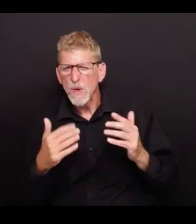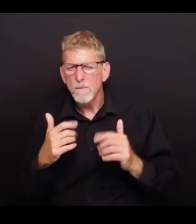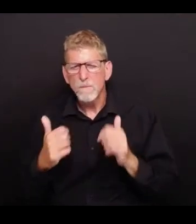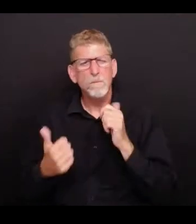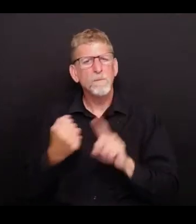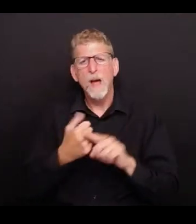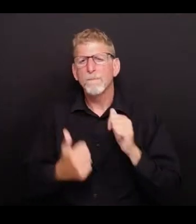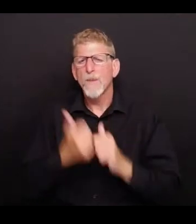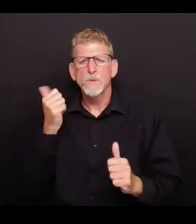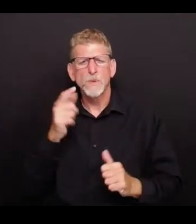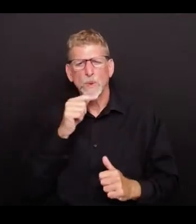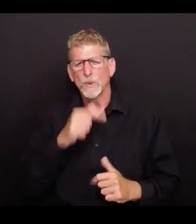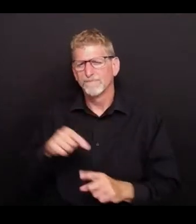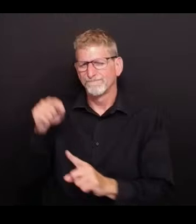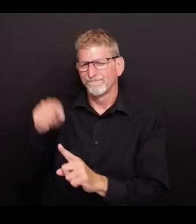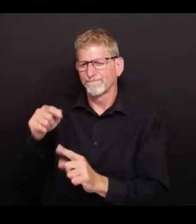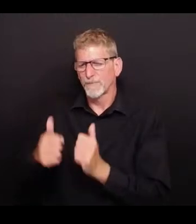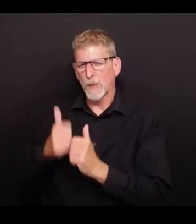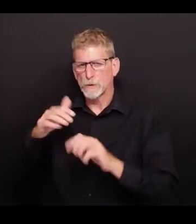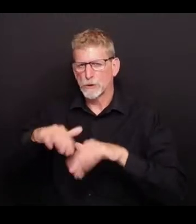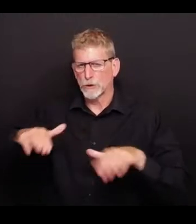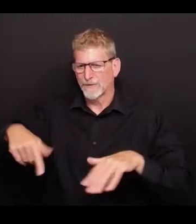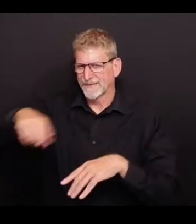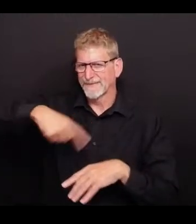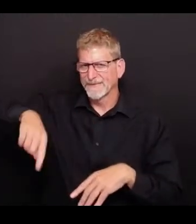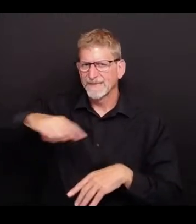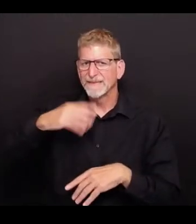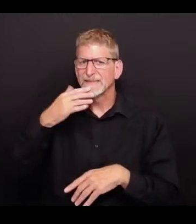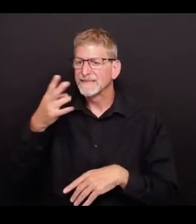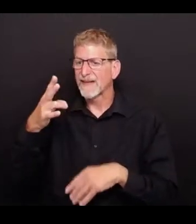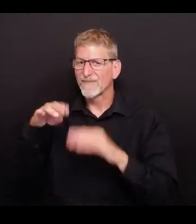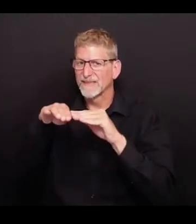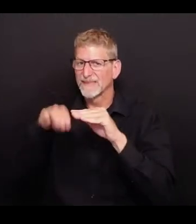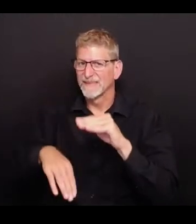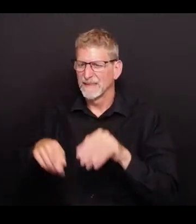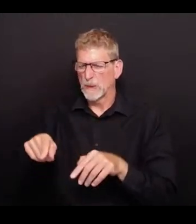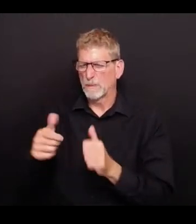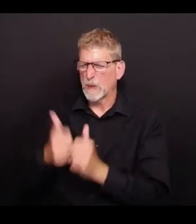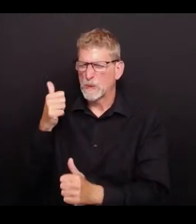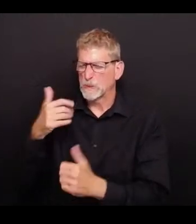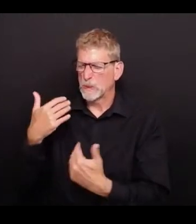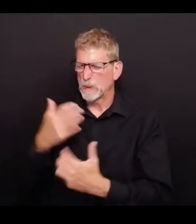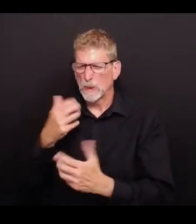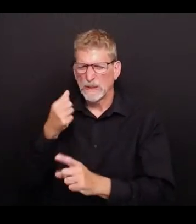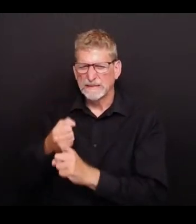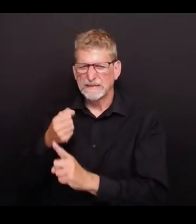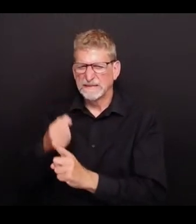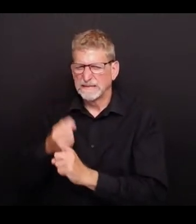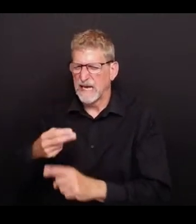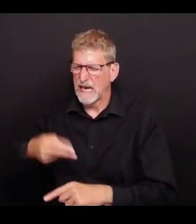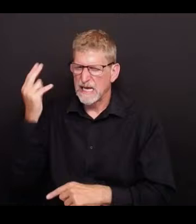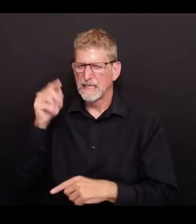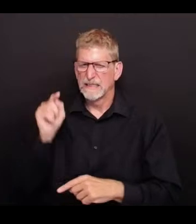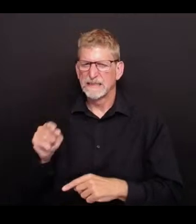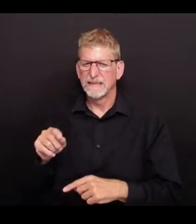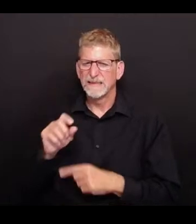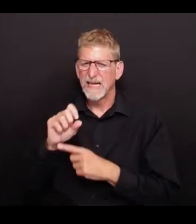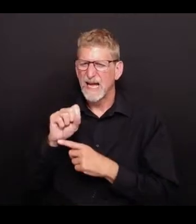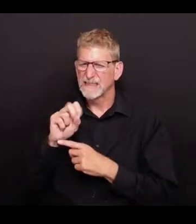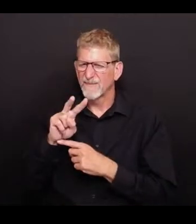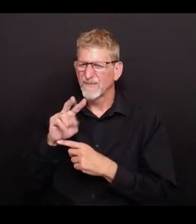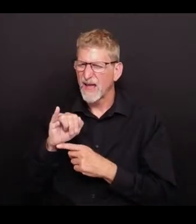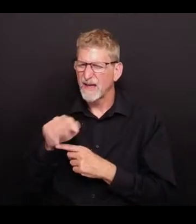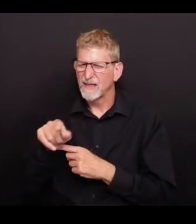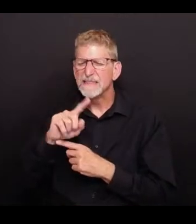been greatest among children who live in high-risk SVI zip codes, with children younger than age 17 who live in high SVI zip codes in